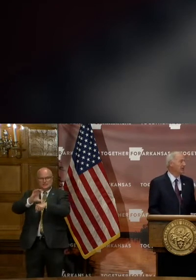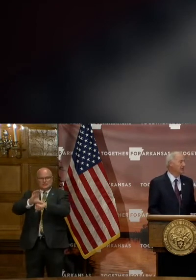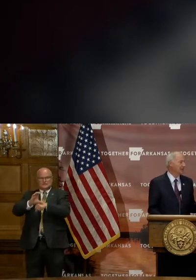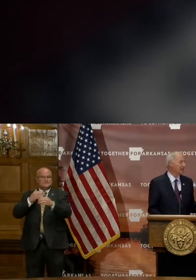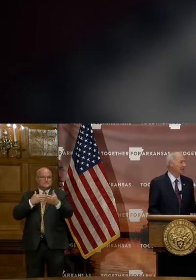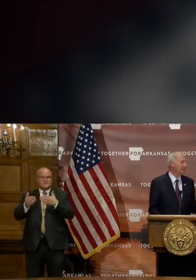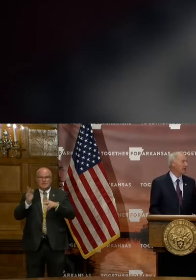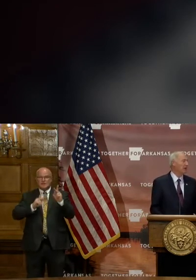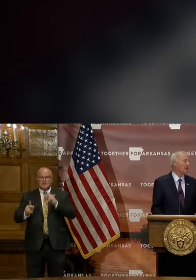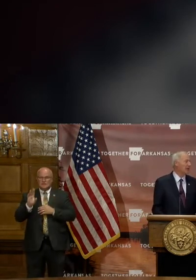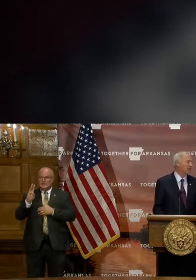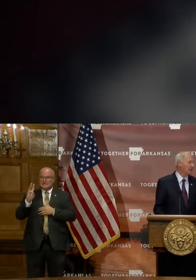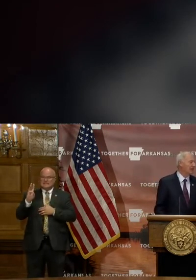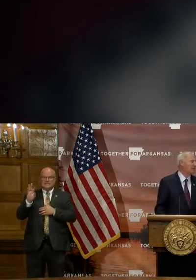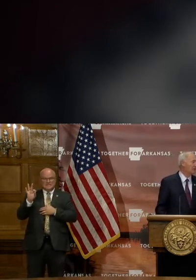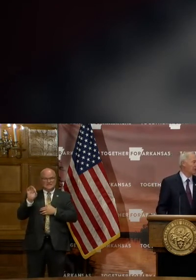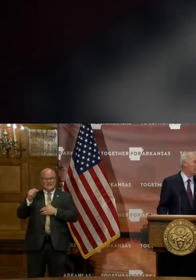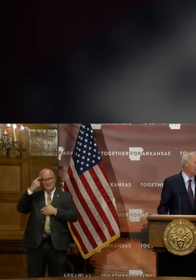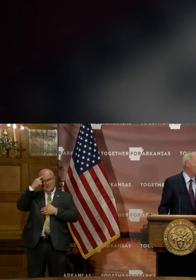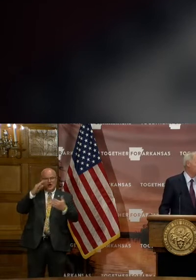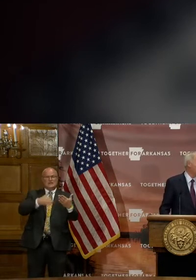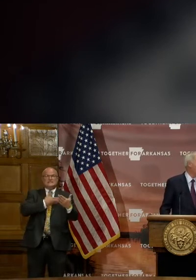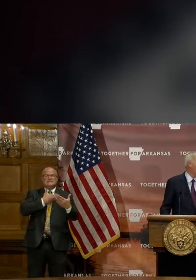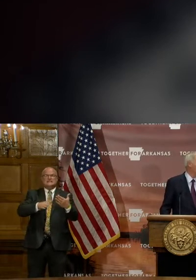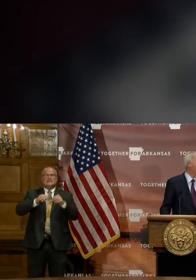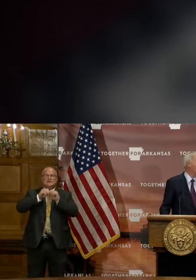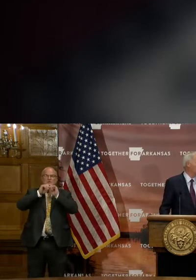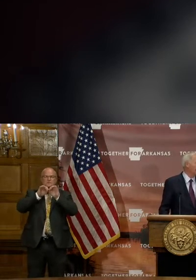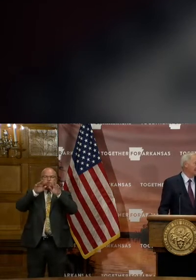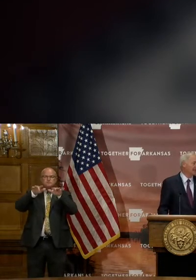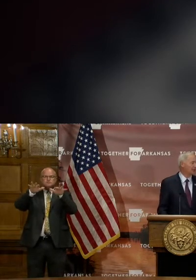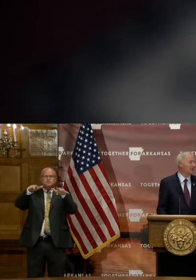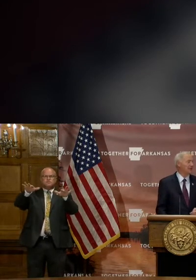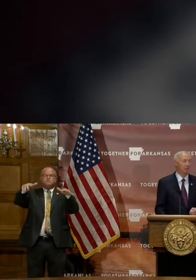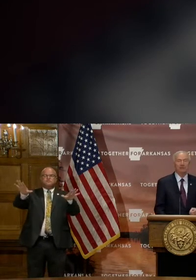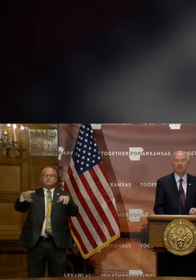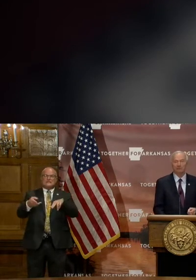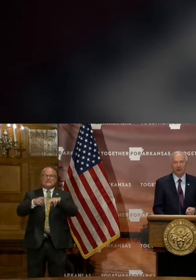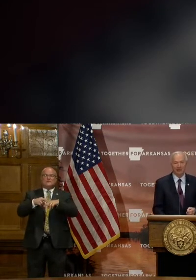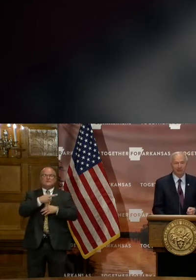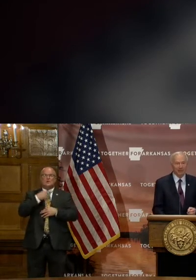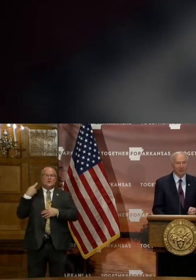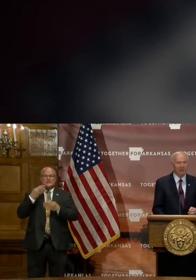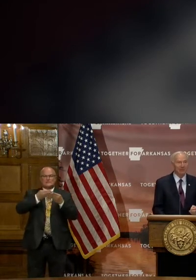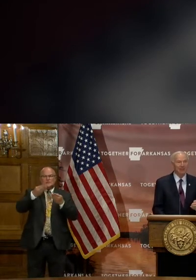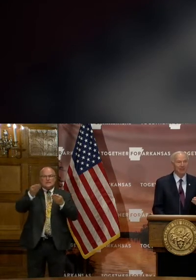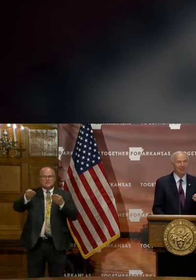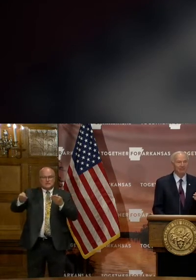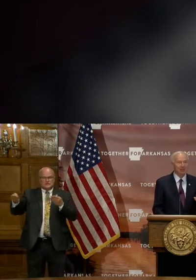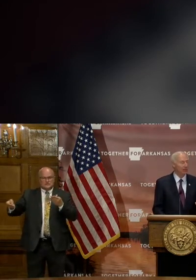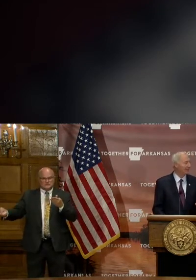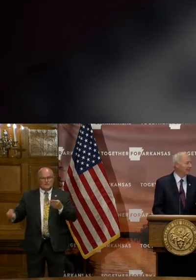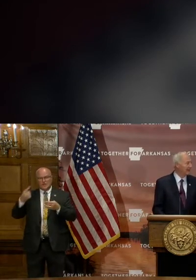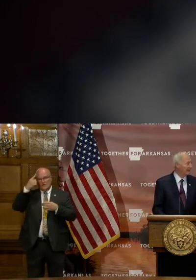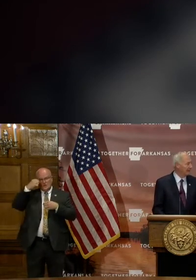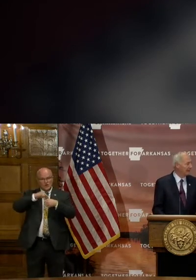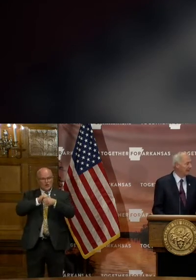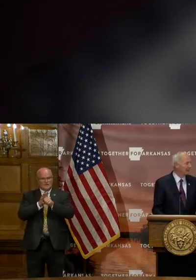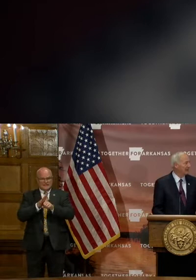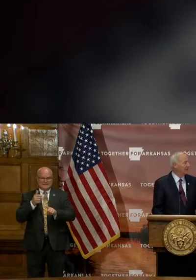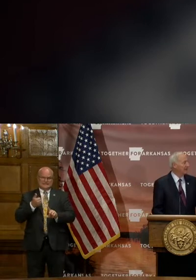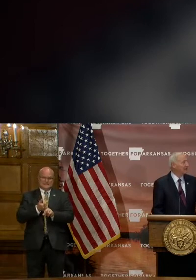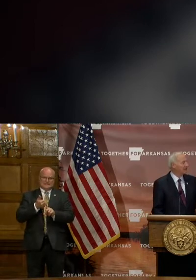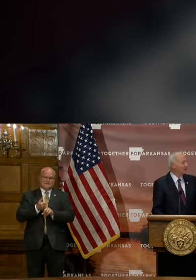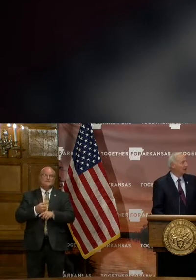if people are 6 feet apart, because singing produces aerosols that can increase the risk of transmission for